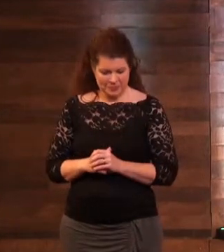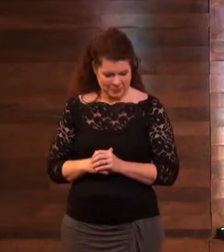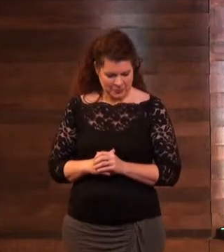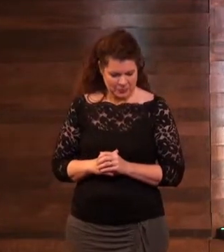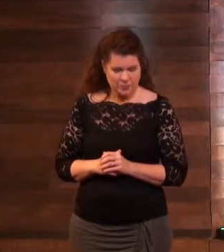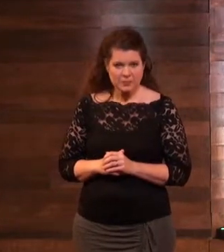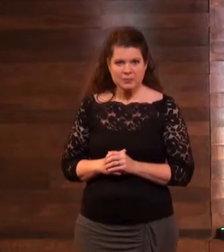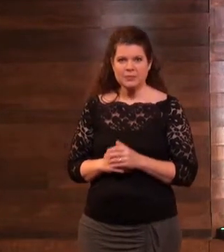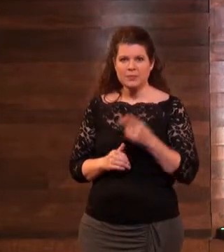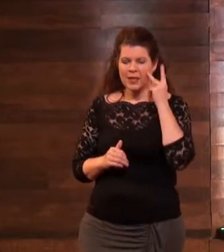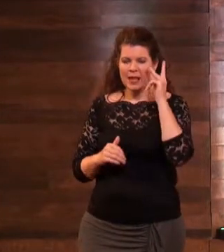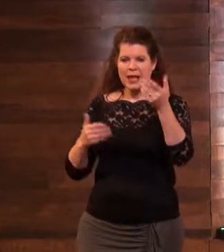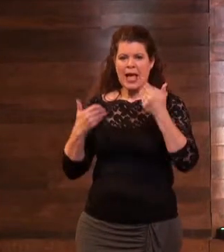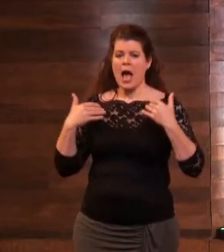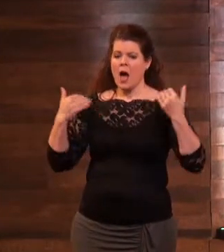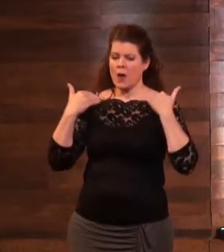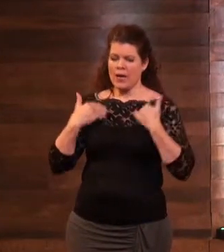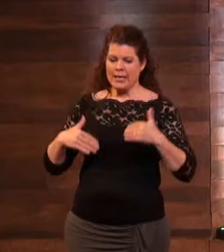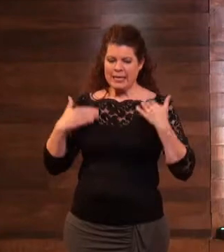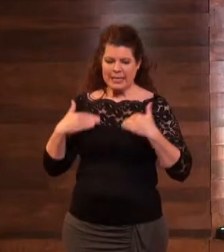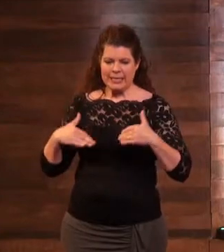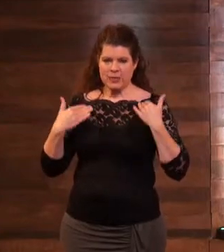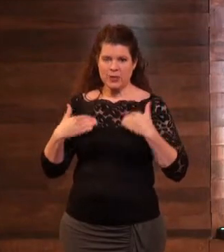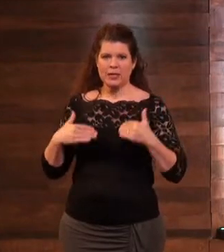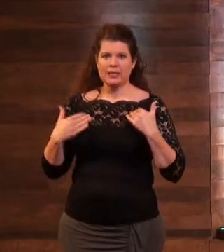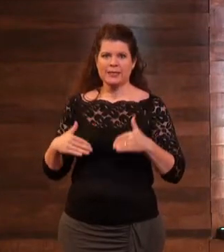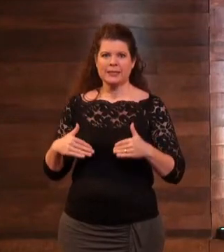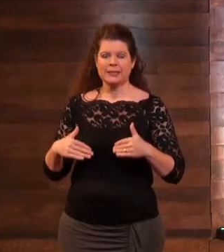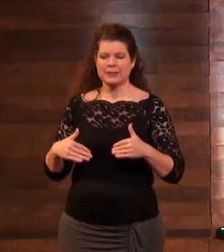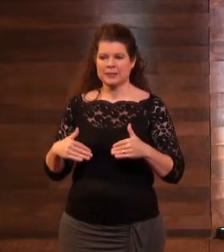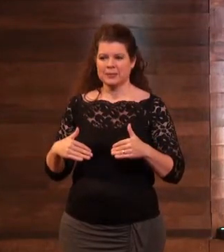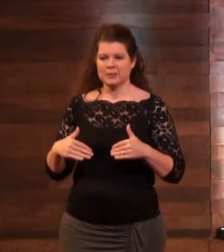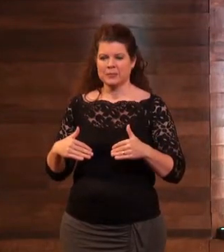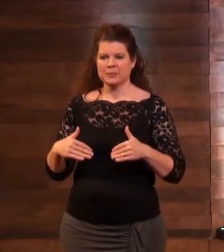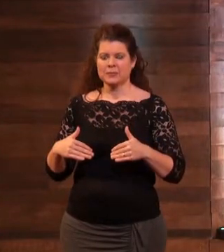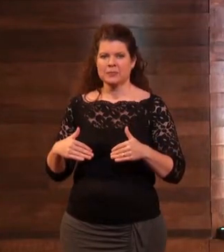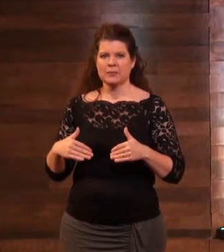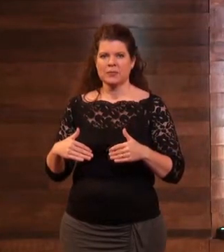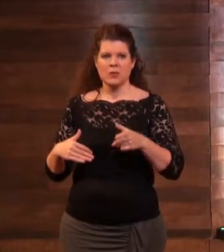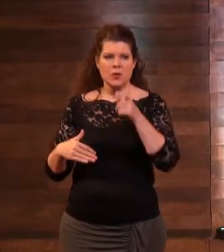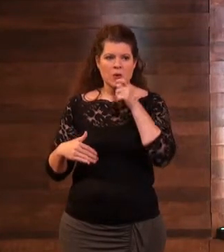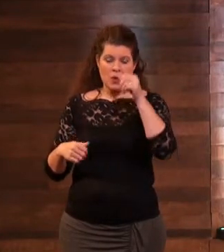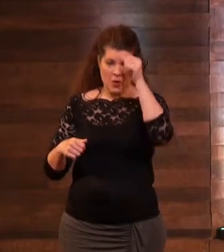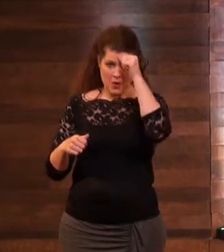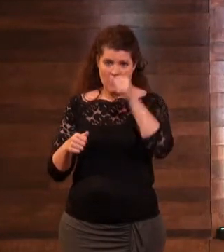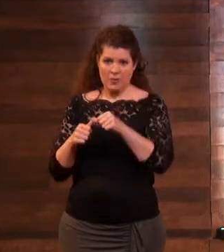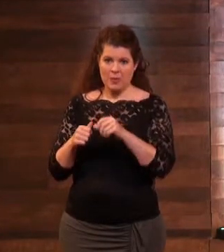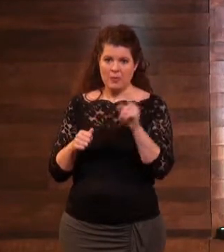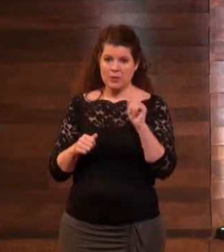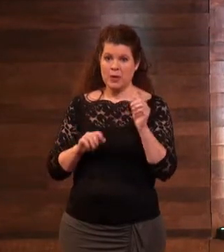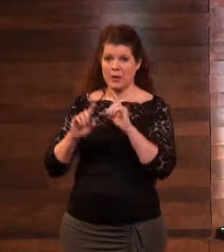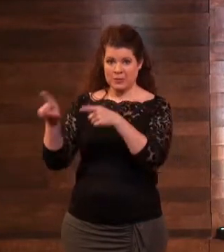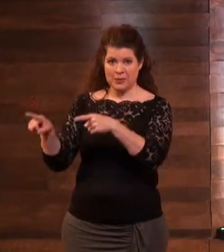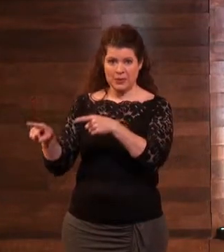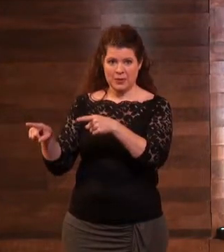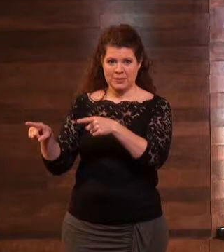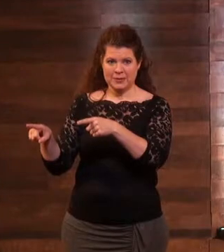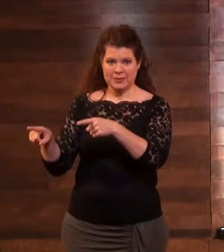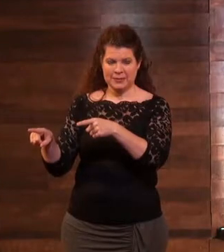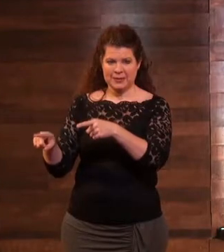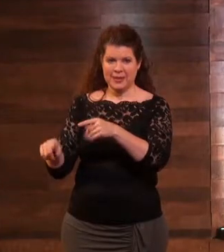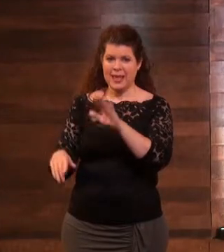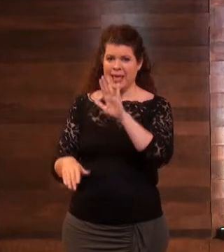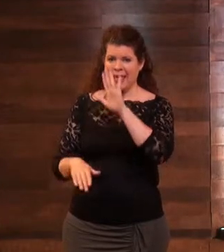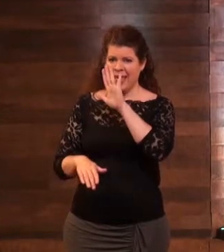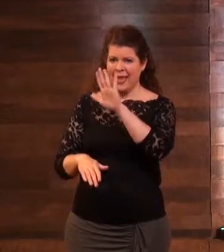Okay, look how he's dressed. Oops, there he is. Who remembers where he was going? On